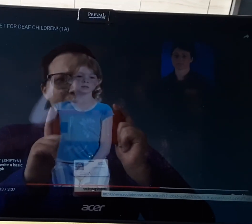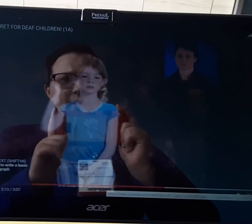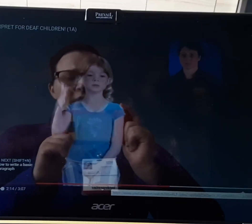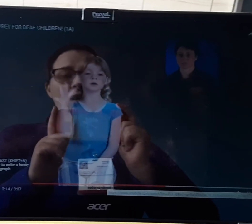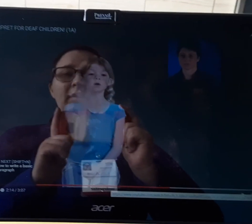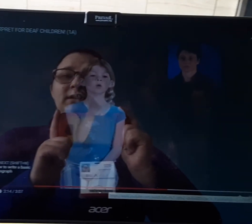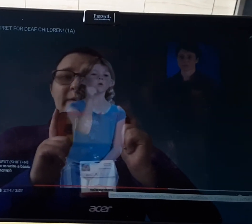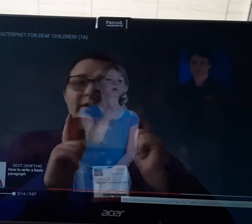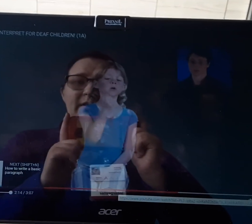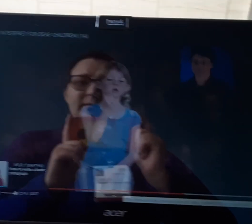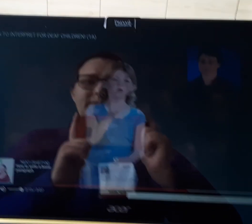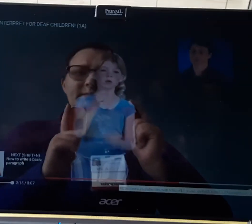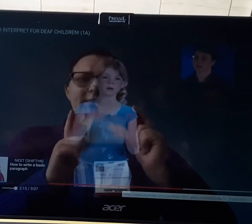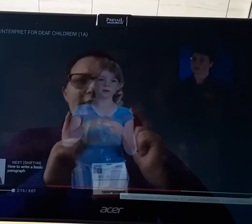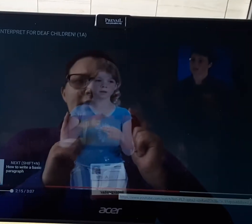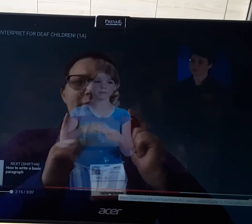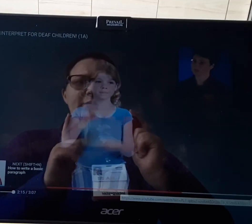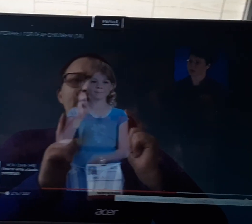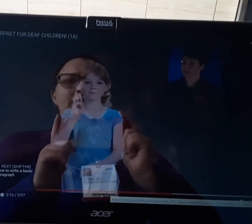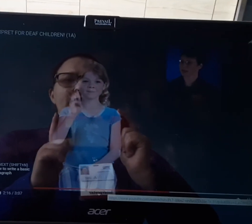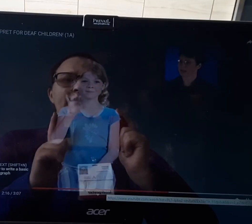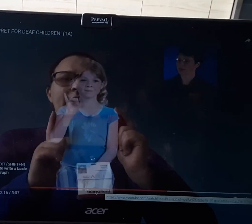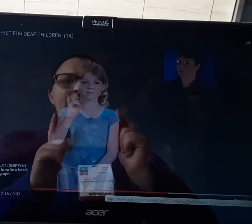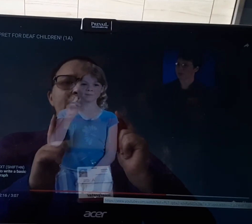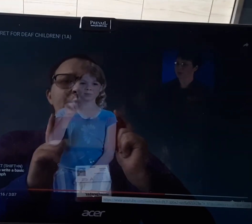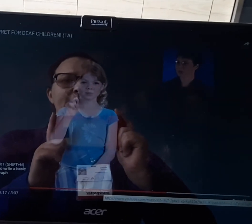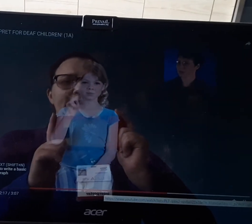A long time ago, there was a girl named Brittany.